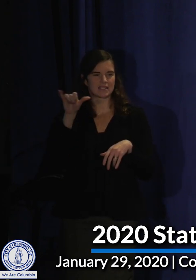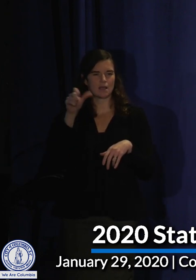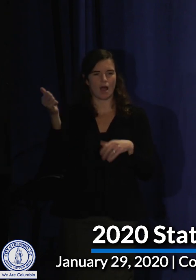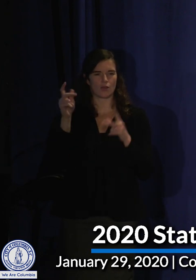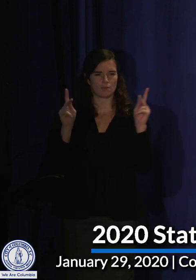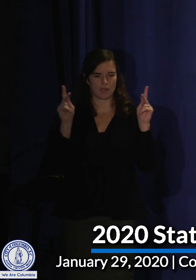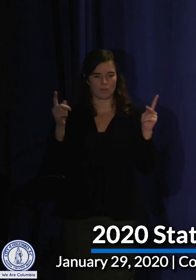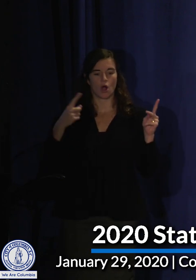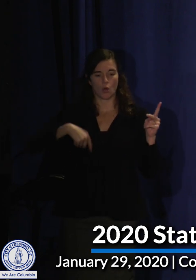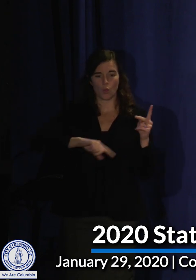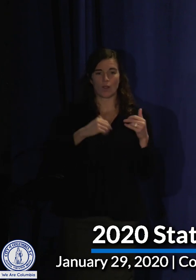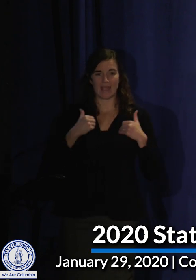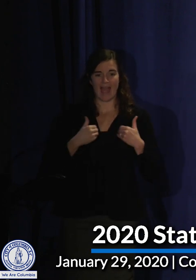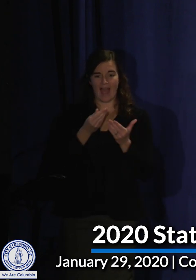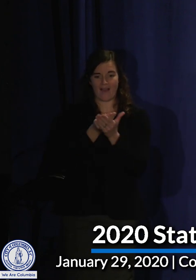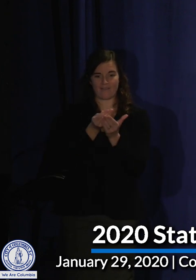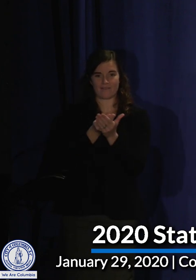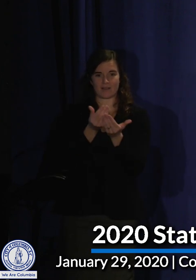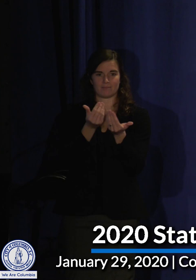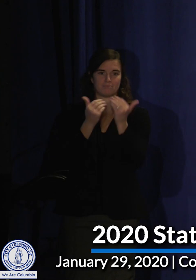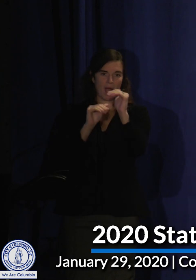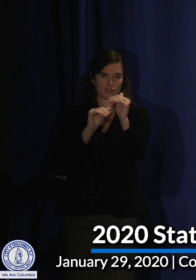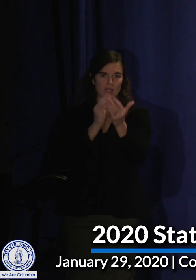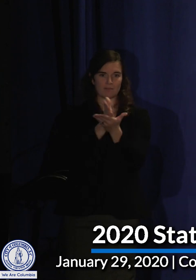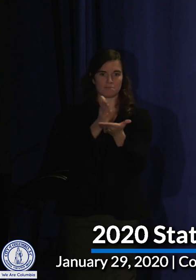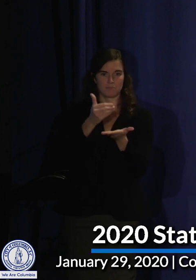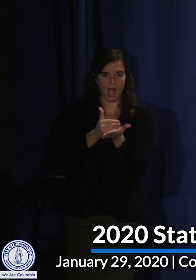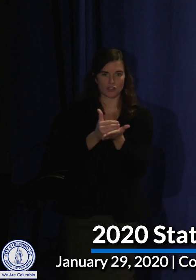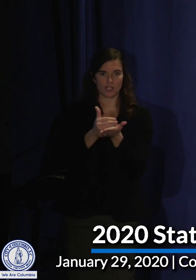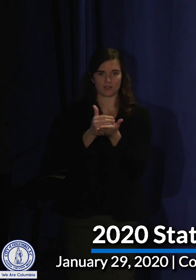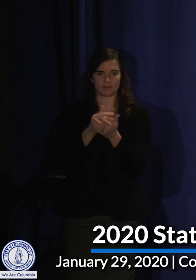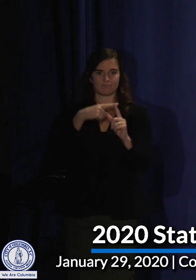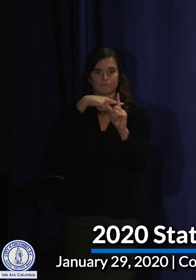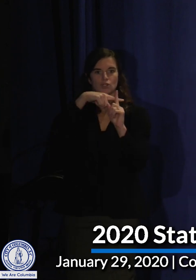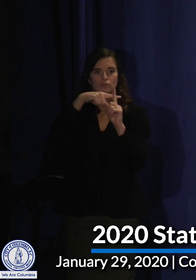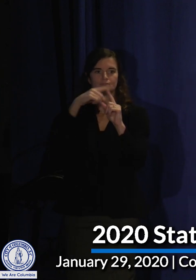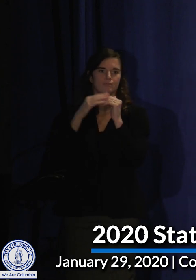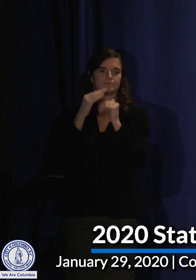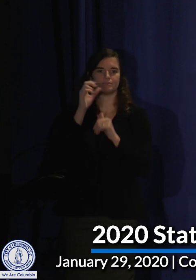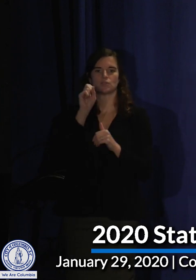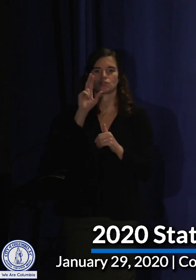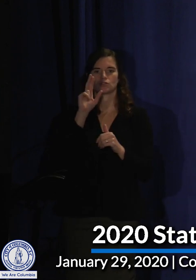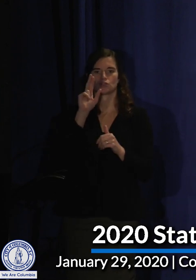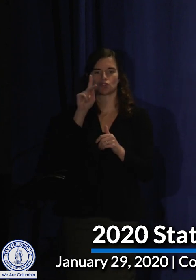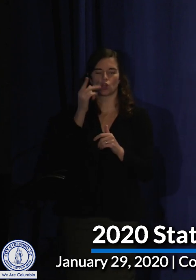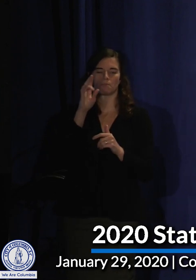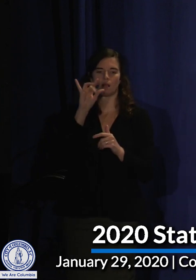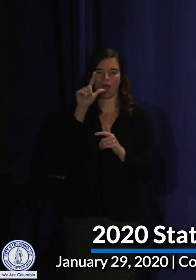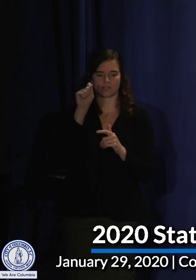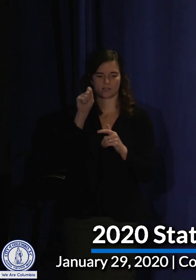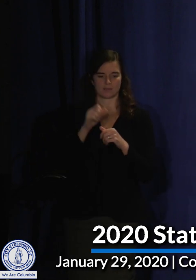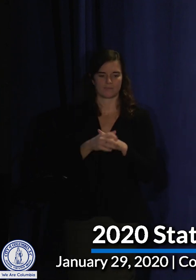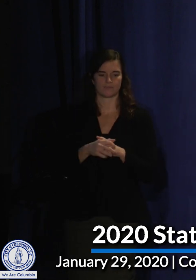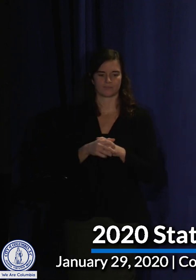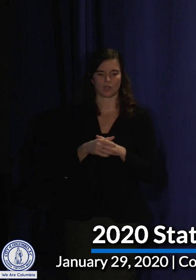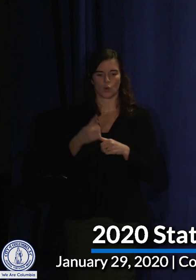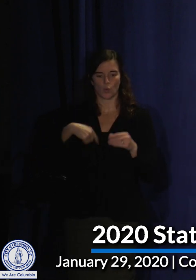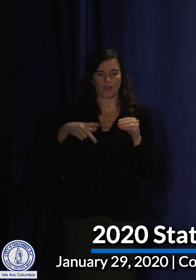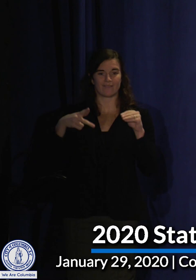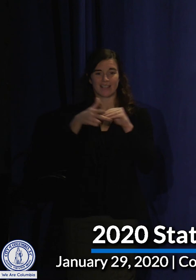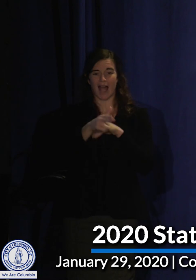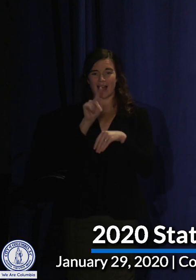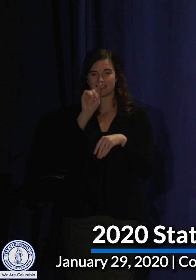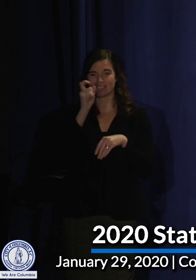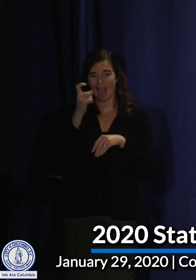8 of our last 10 years. We've cut property taxes in the city of Columbia by over 12 mills over the